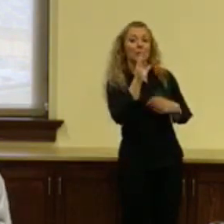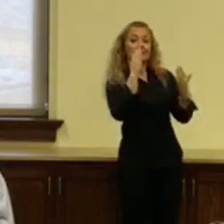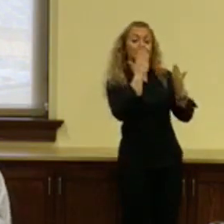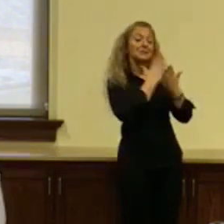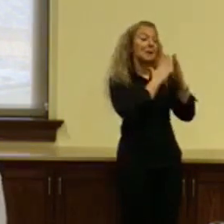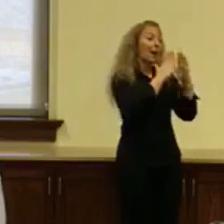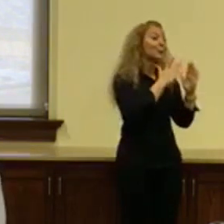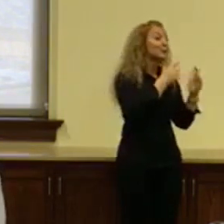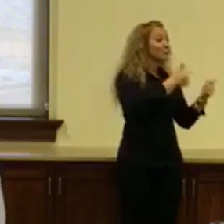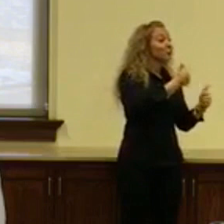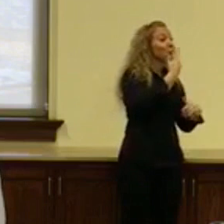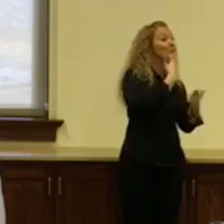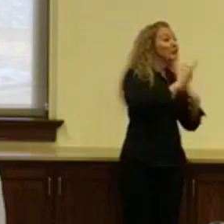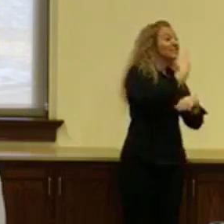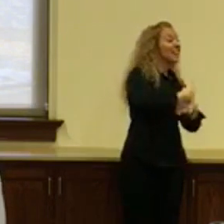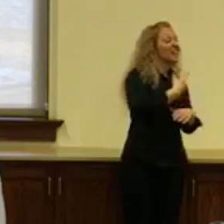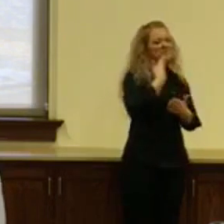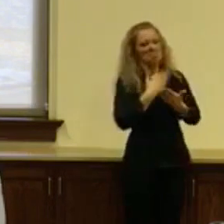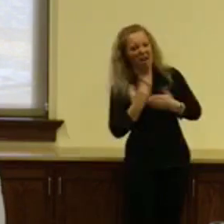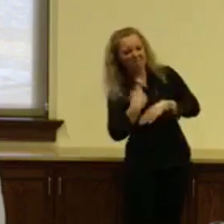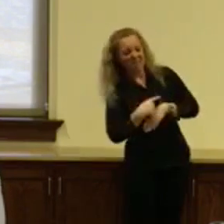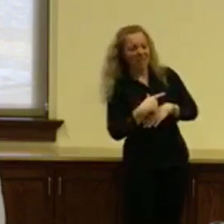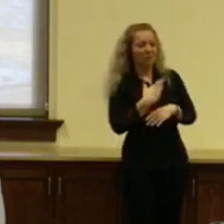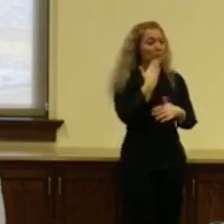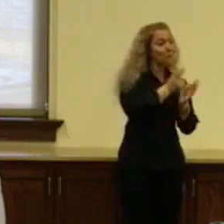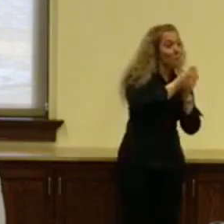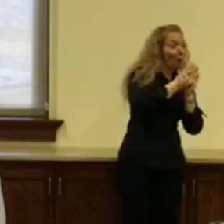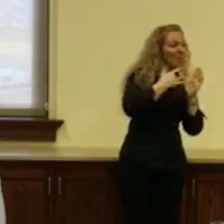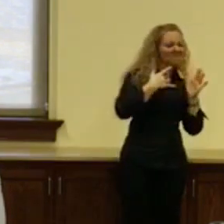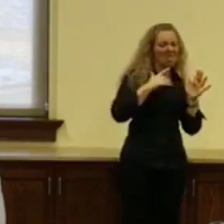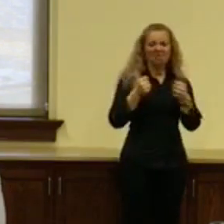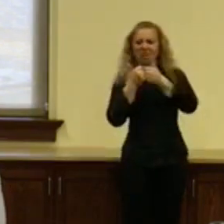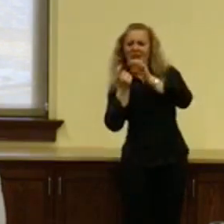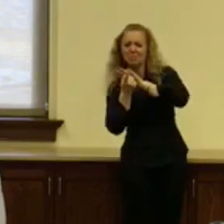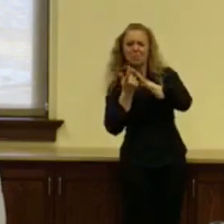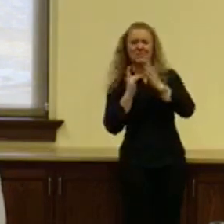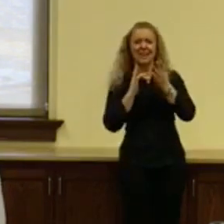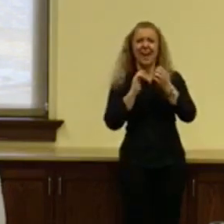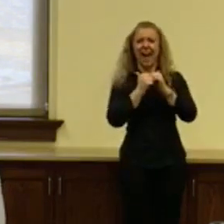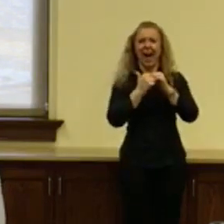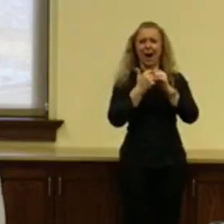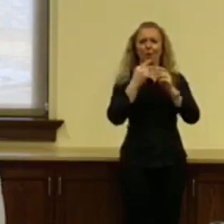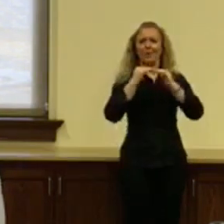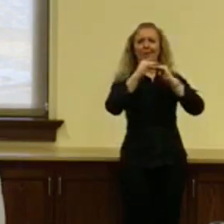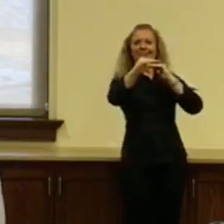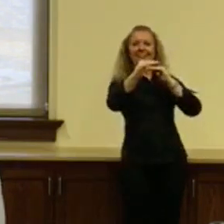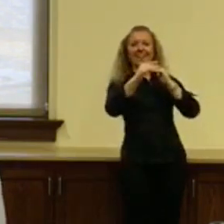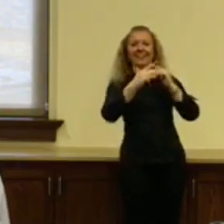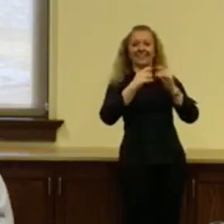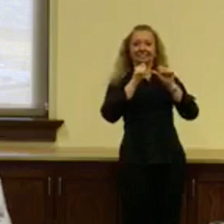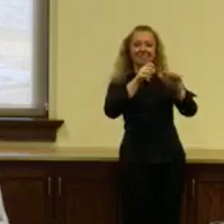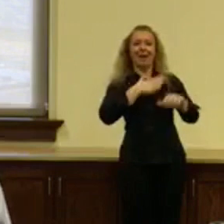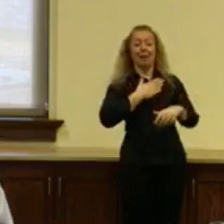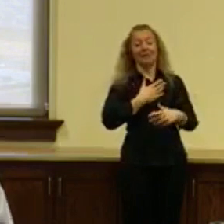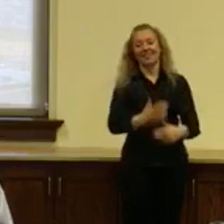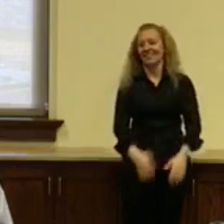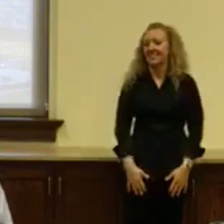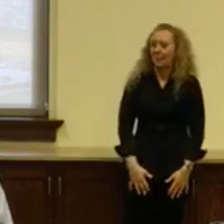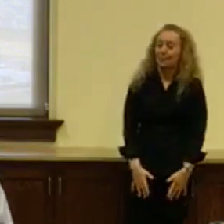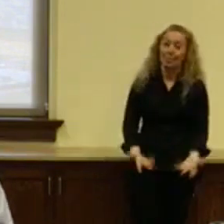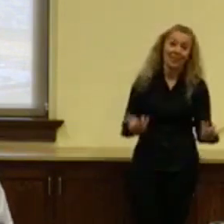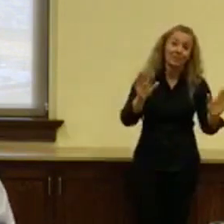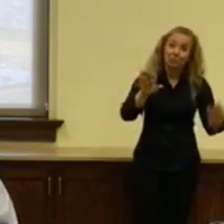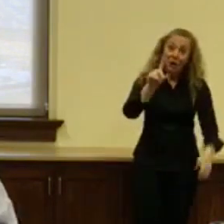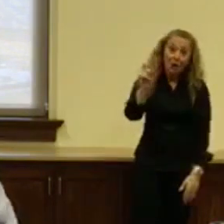bad days, good moments and challenging moments. How do we keep our spirits up? Well, that's a great question. And